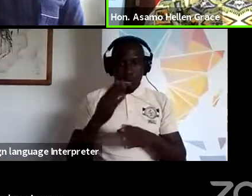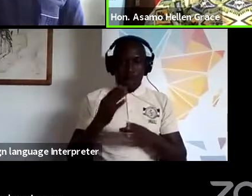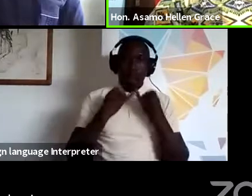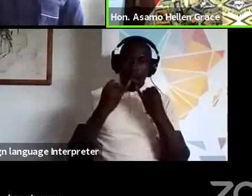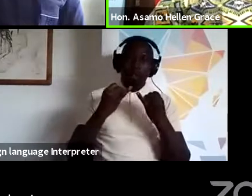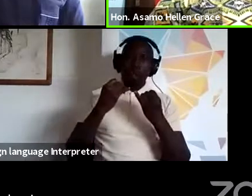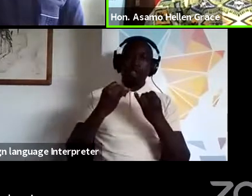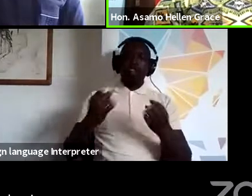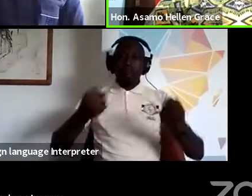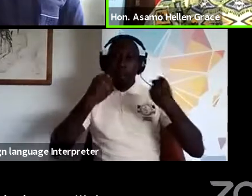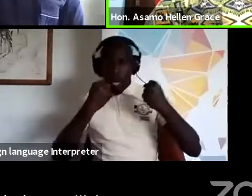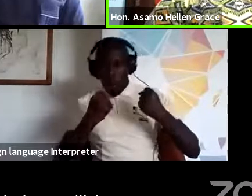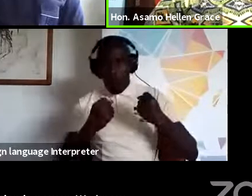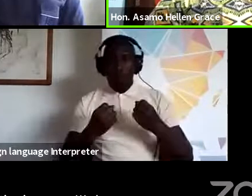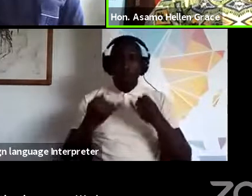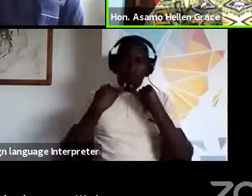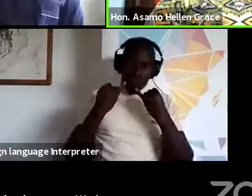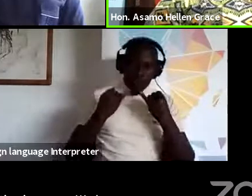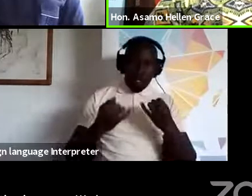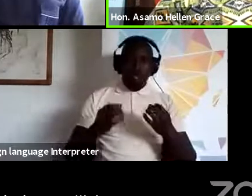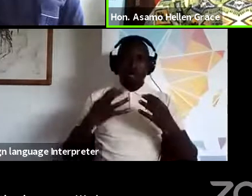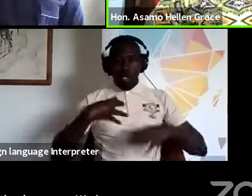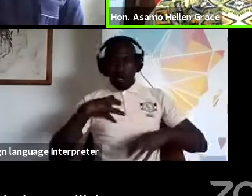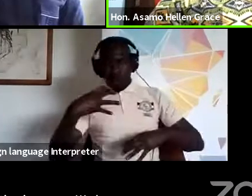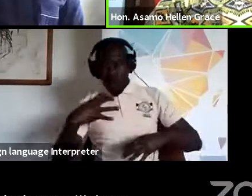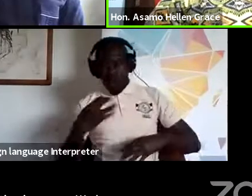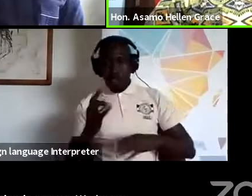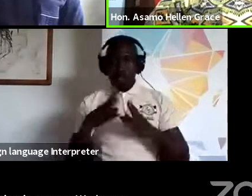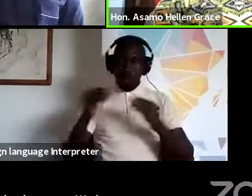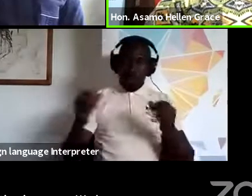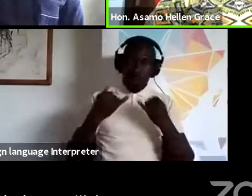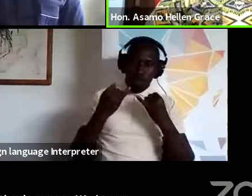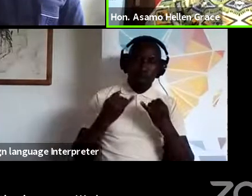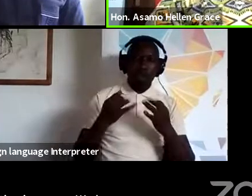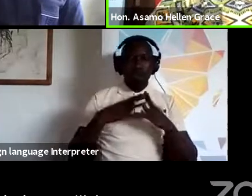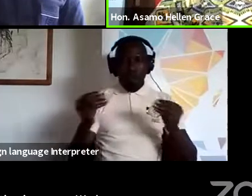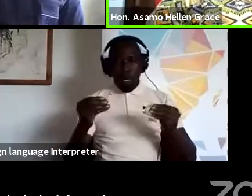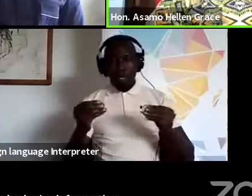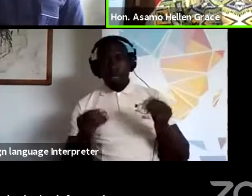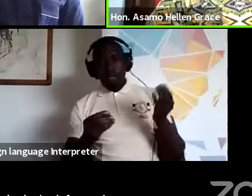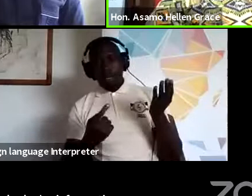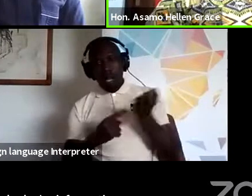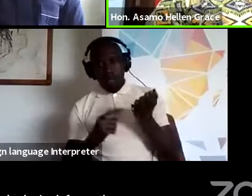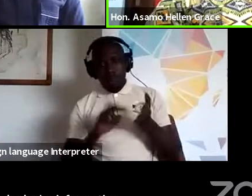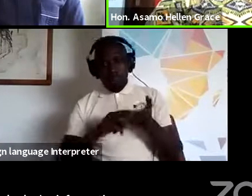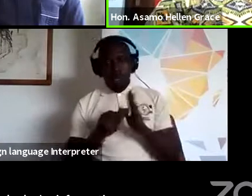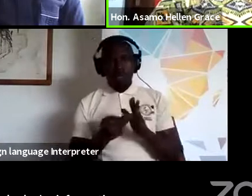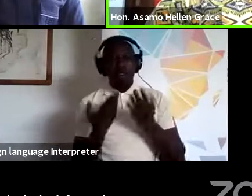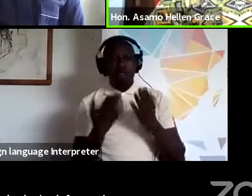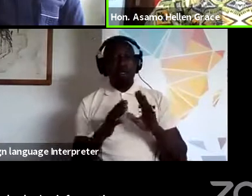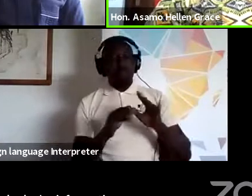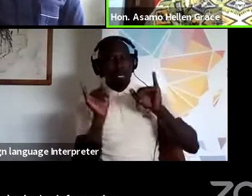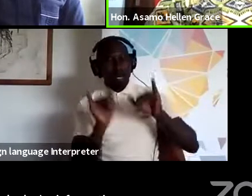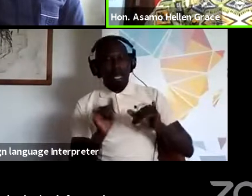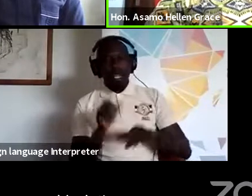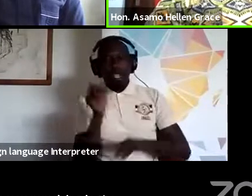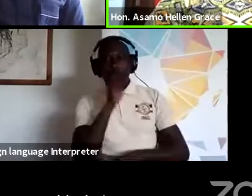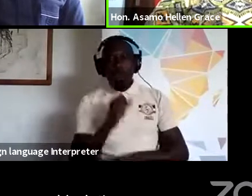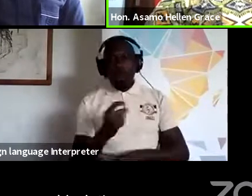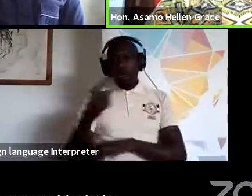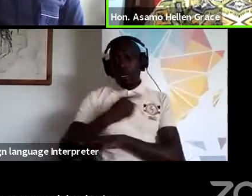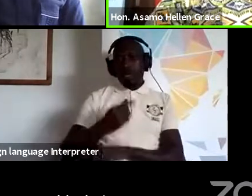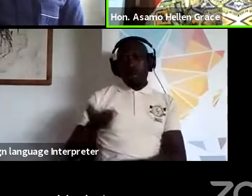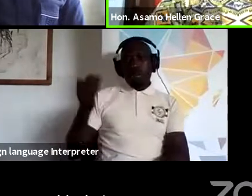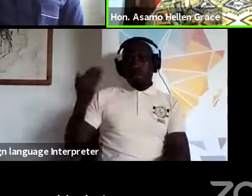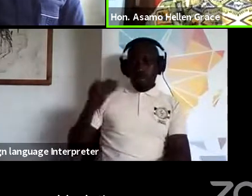know information is wealth. If you lack information, if you lack technology, then you will be remaining in the old days. So as we move